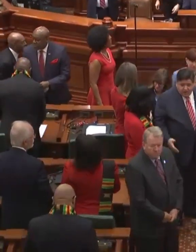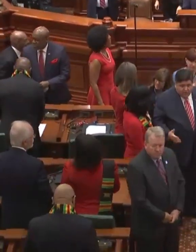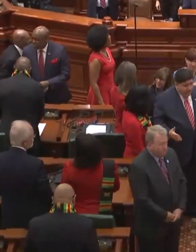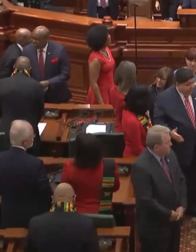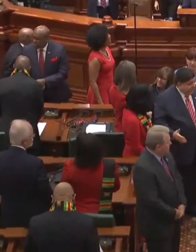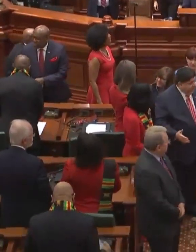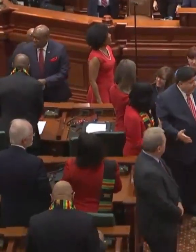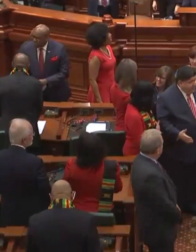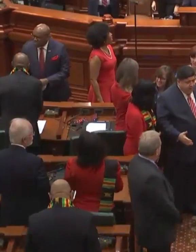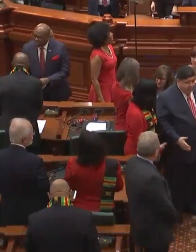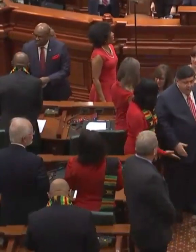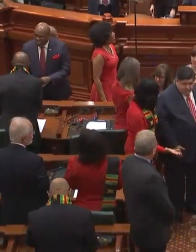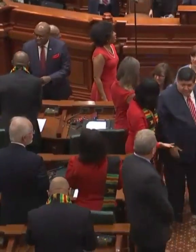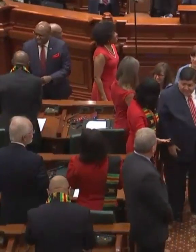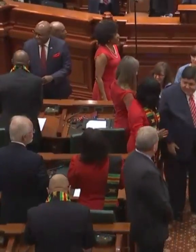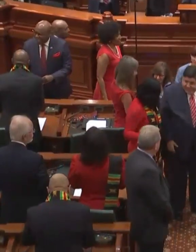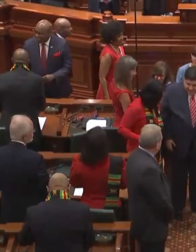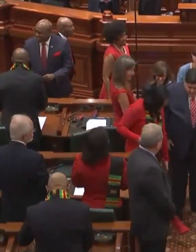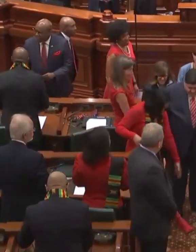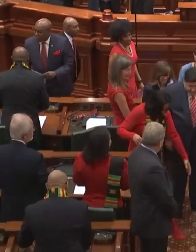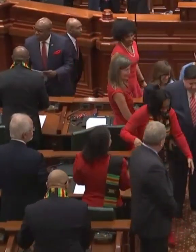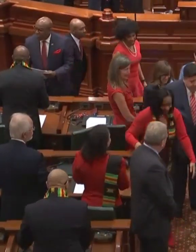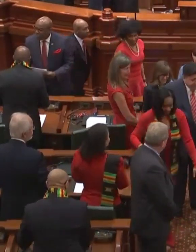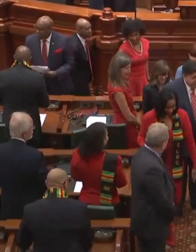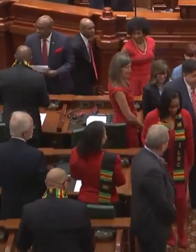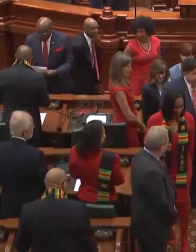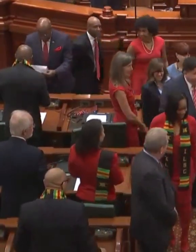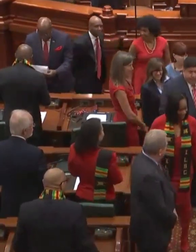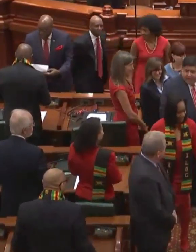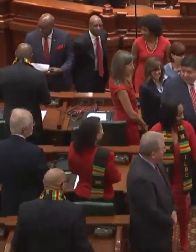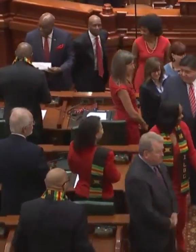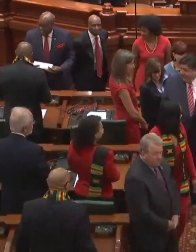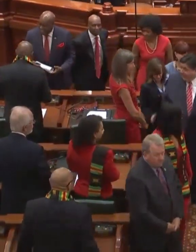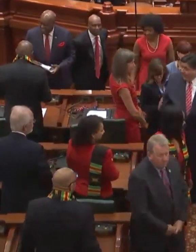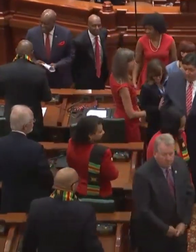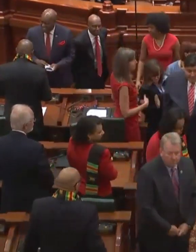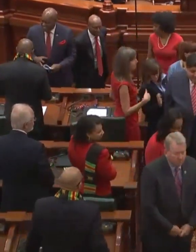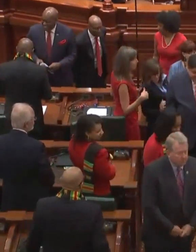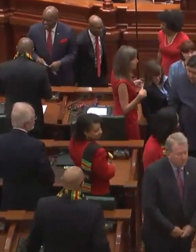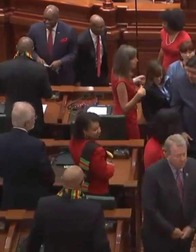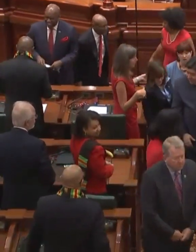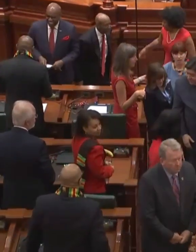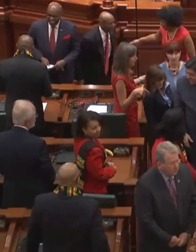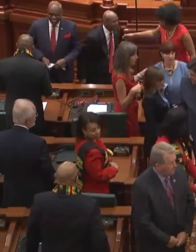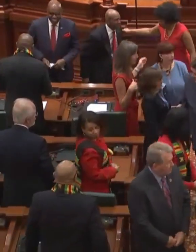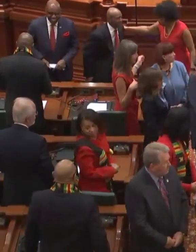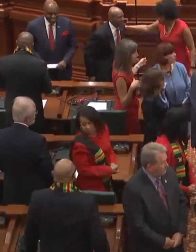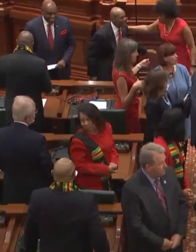The regular session will come to order. Mr. Harrison, the chair.